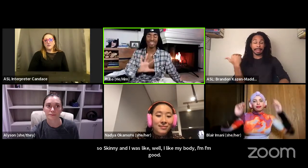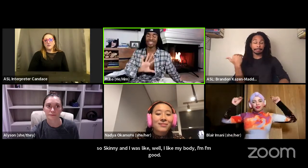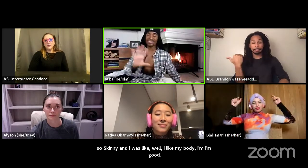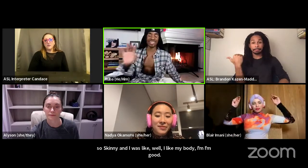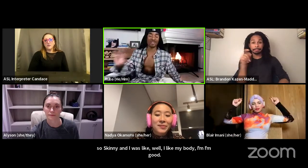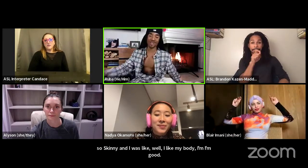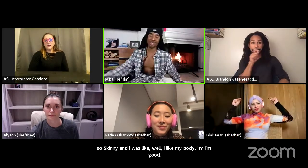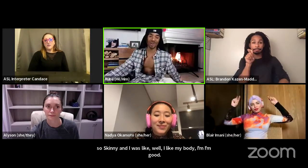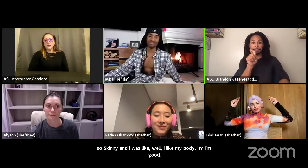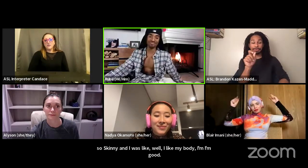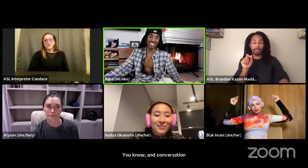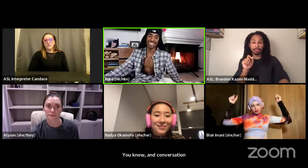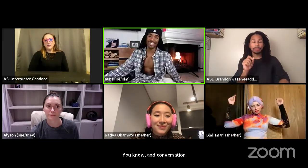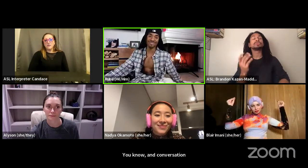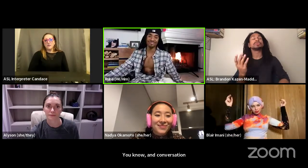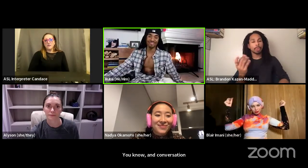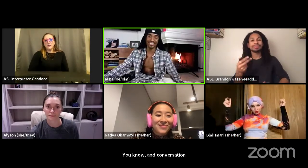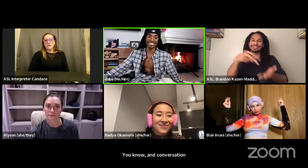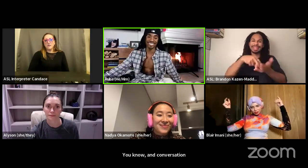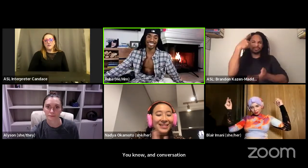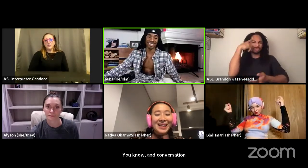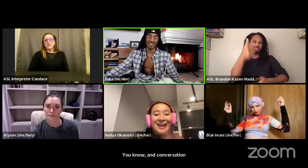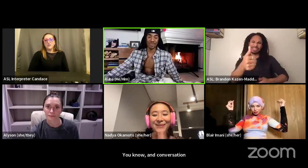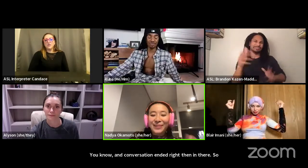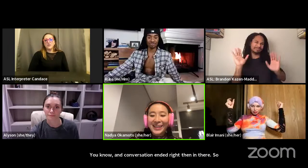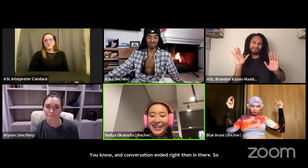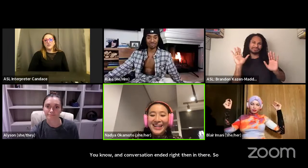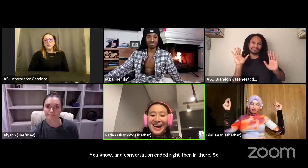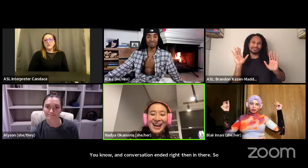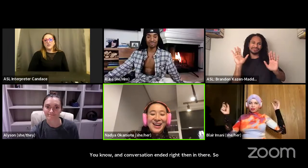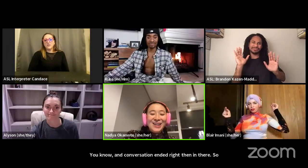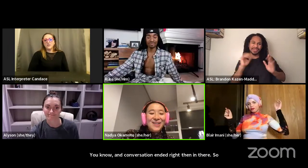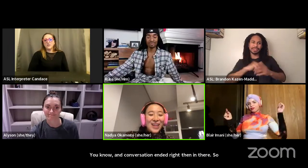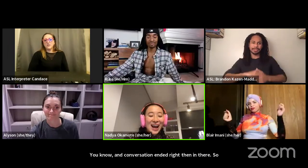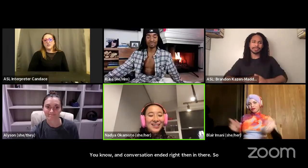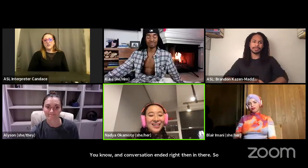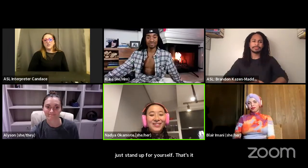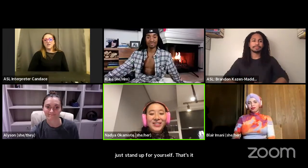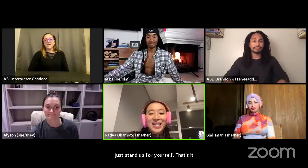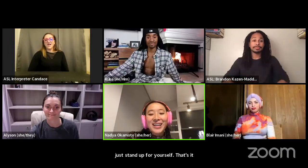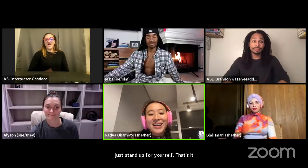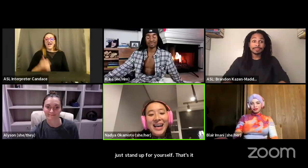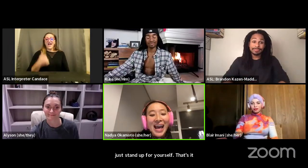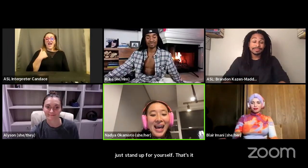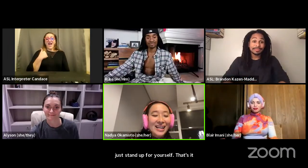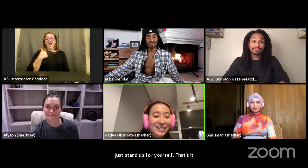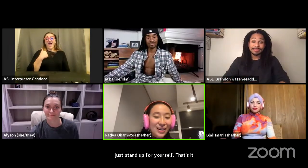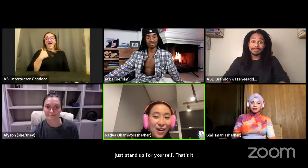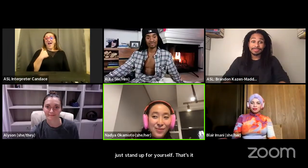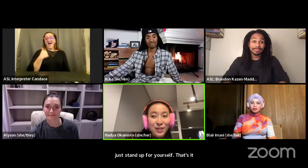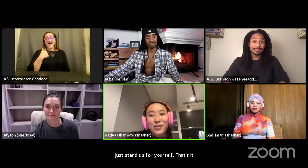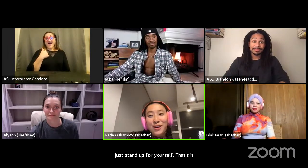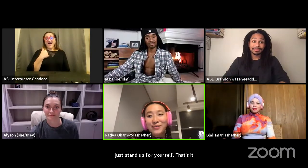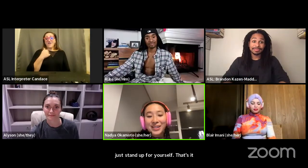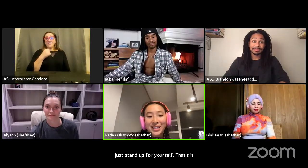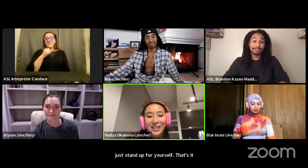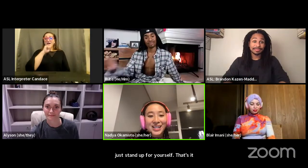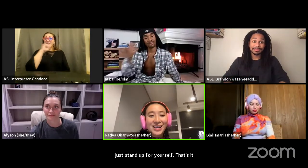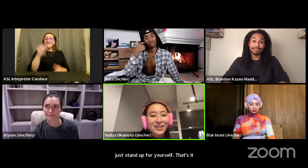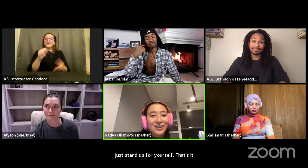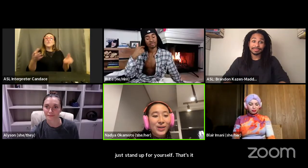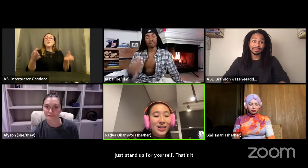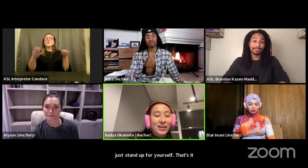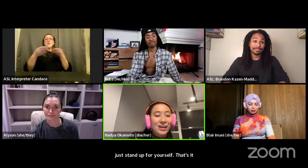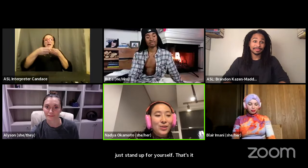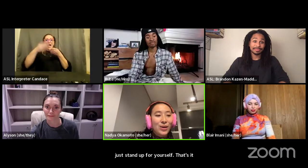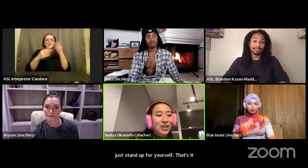just stand up for yourself. That's it. Love. I'd love to end our beautiful